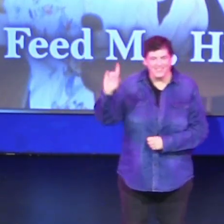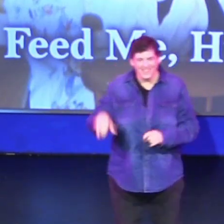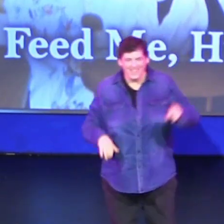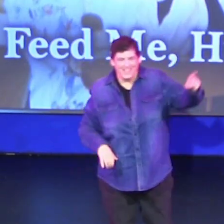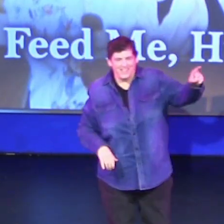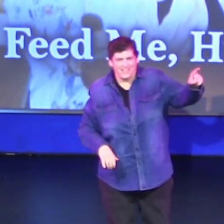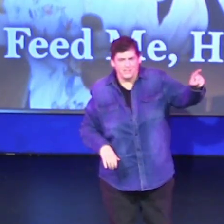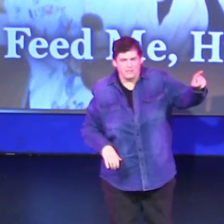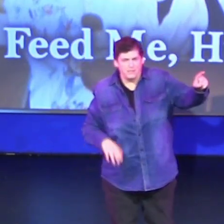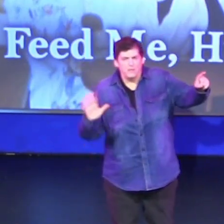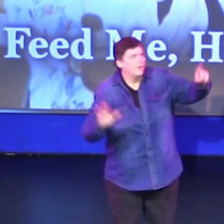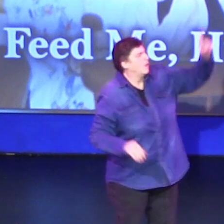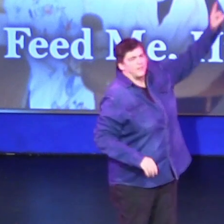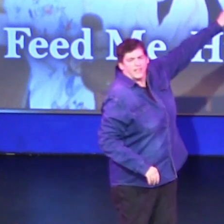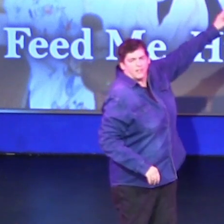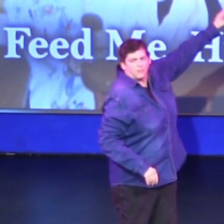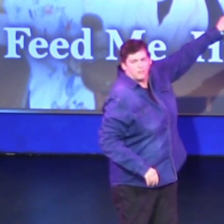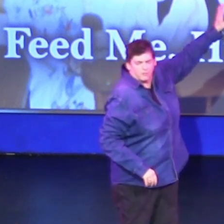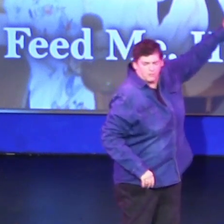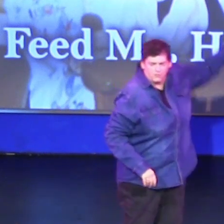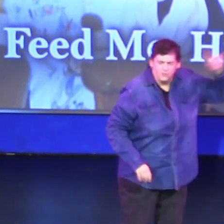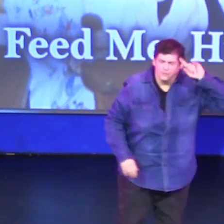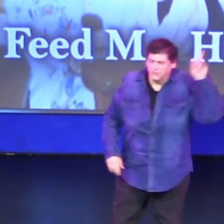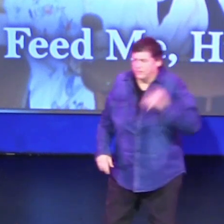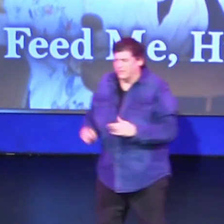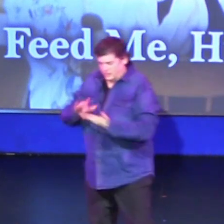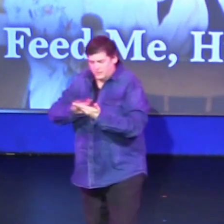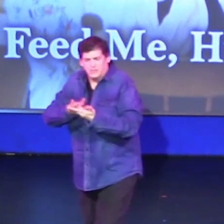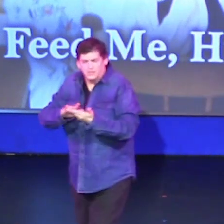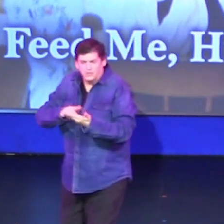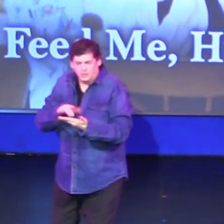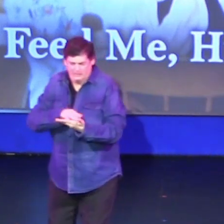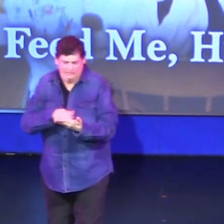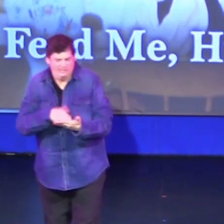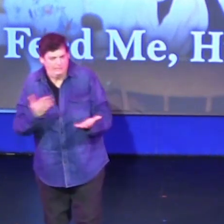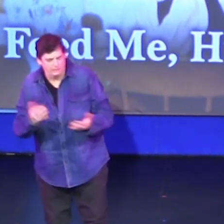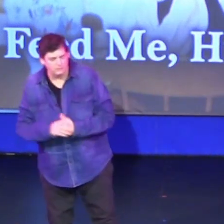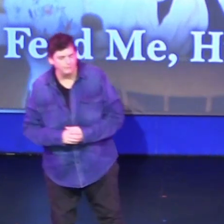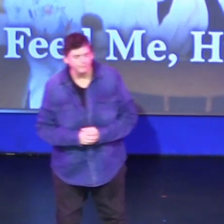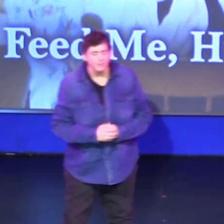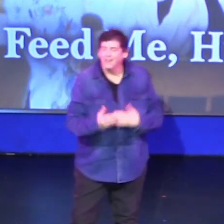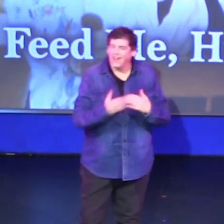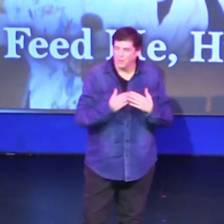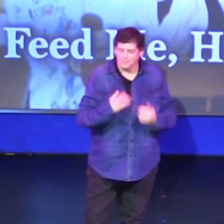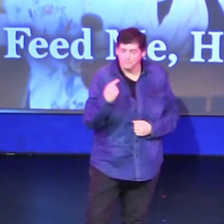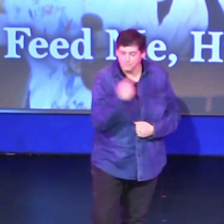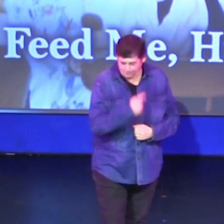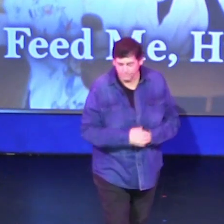I began working at RSD. You know, here in Rochester. I'm not sure exactly where, but